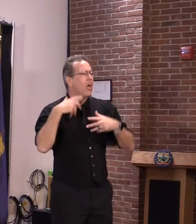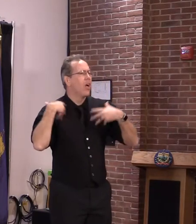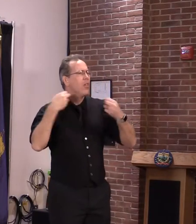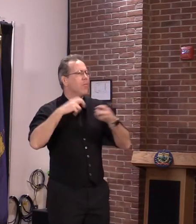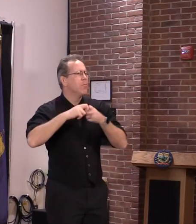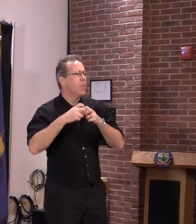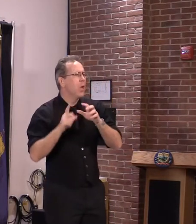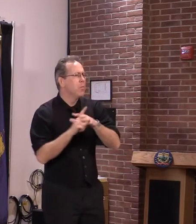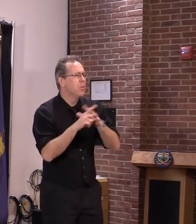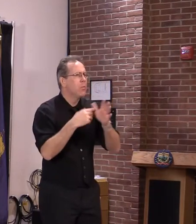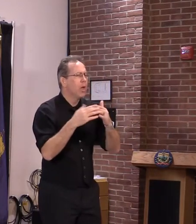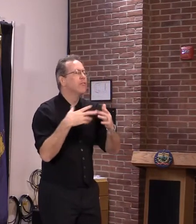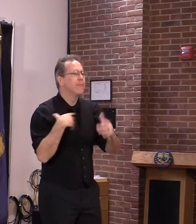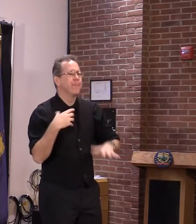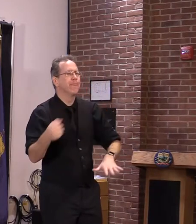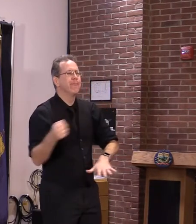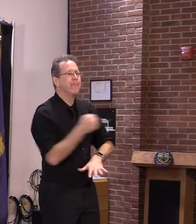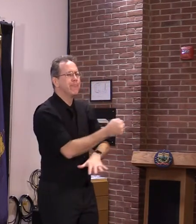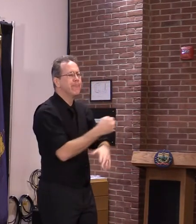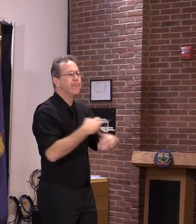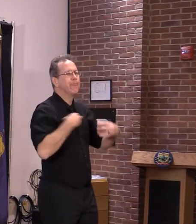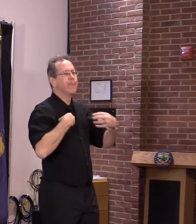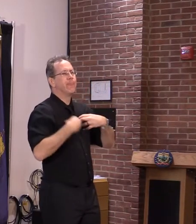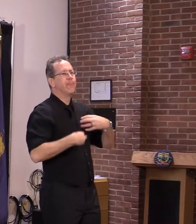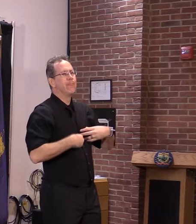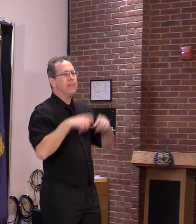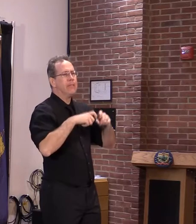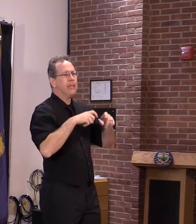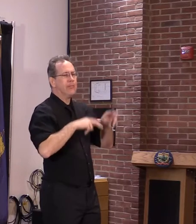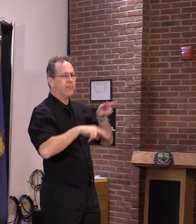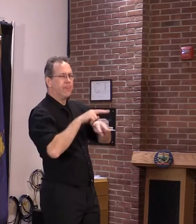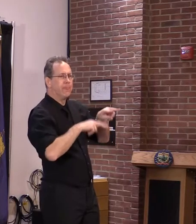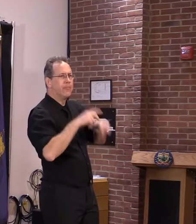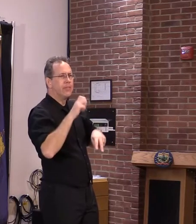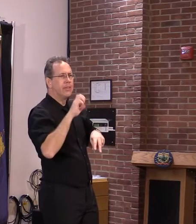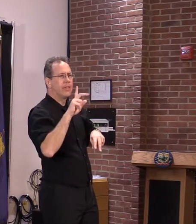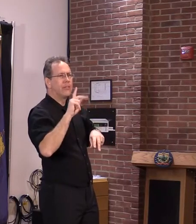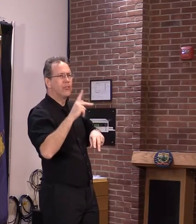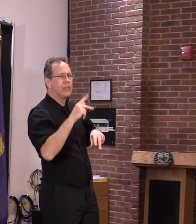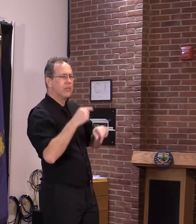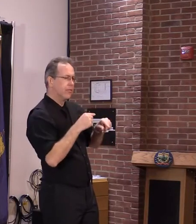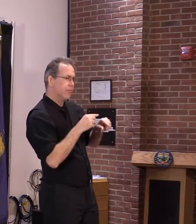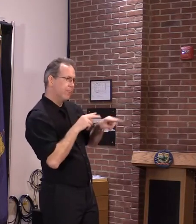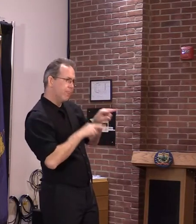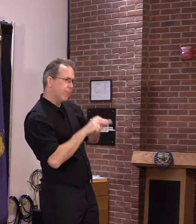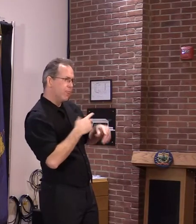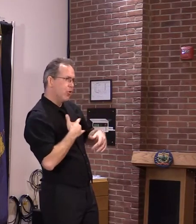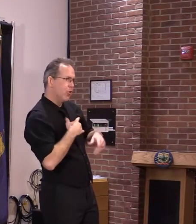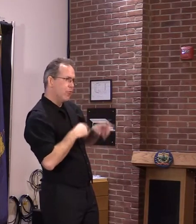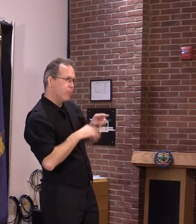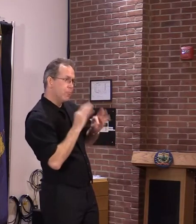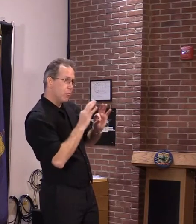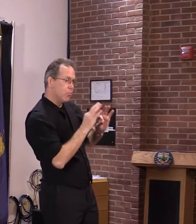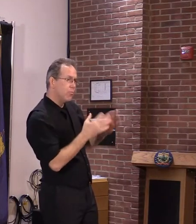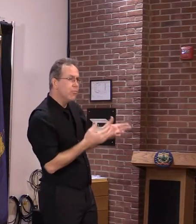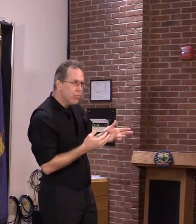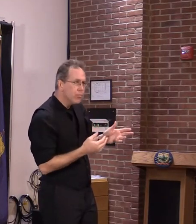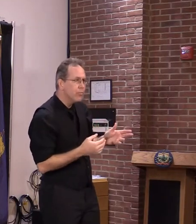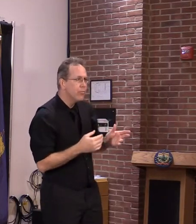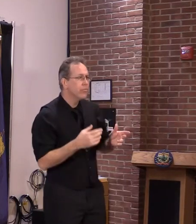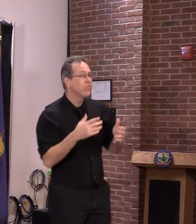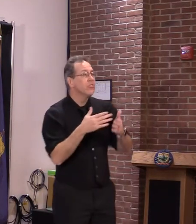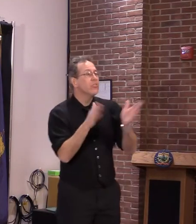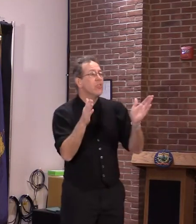be inappropriate to just generalize and say any high school student that had a positive COVID test needs an EKG